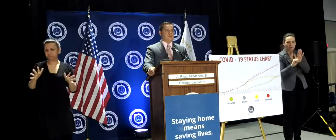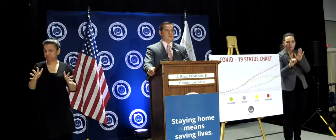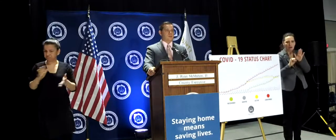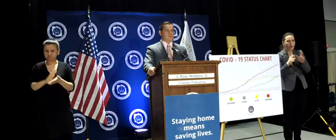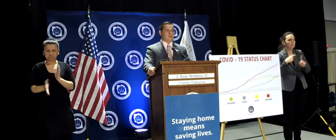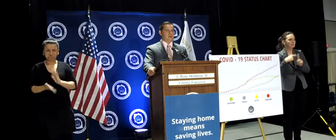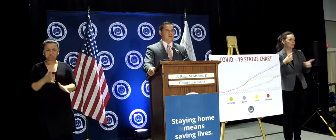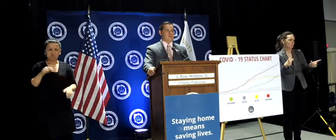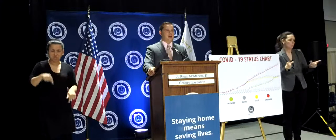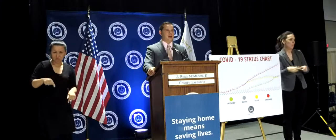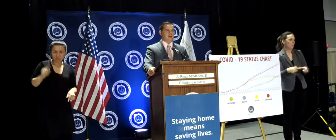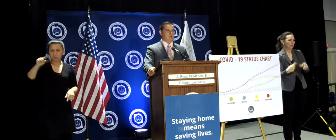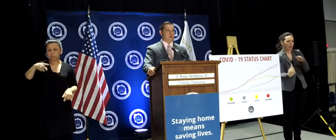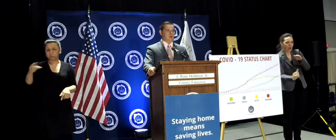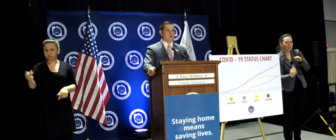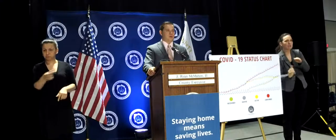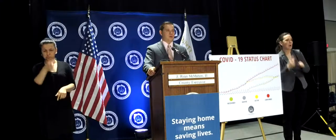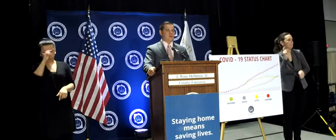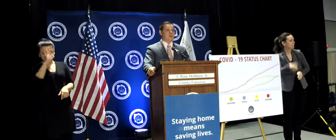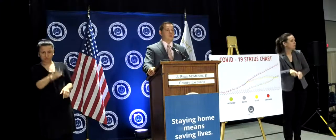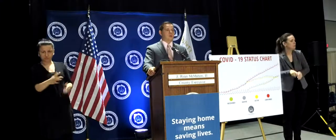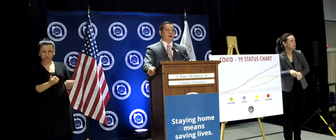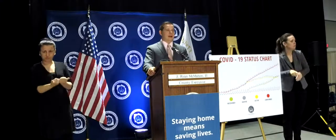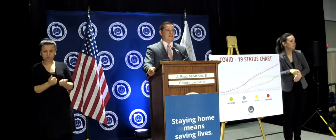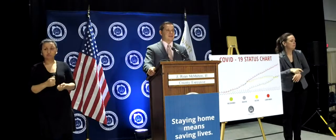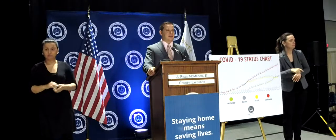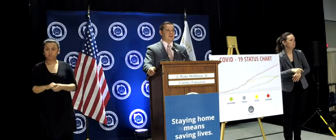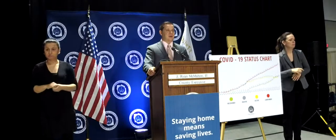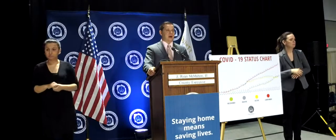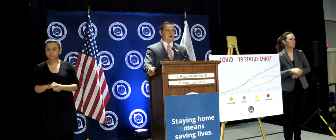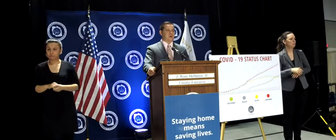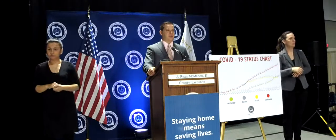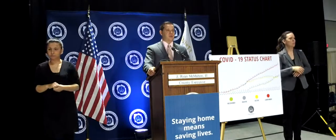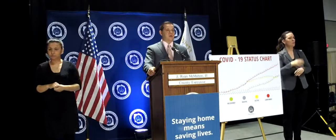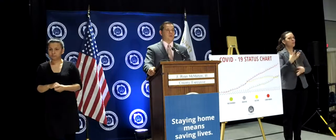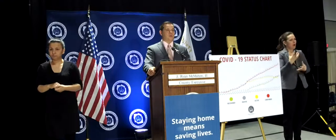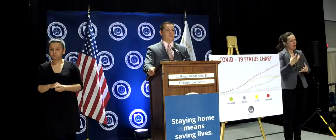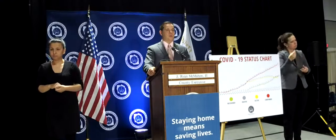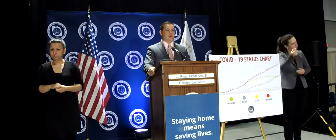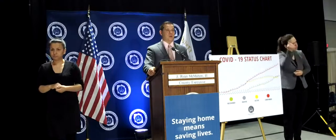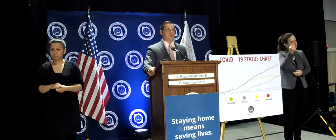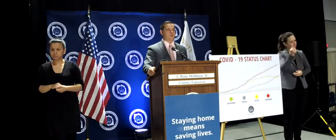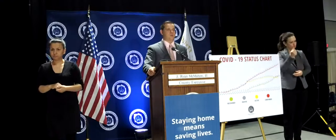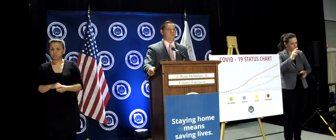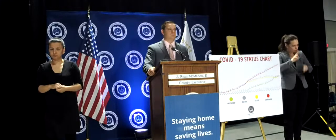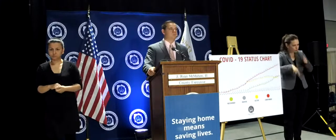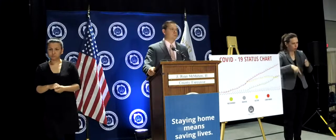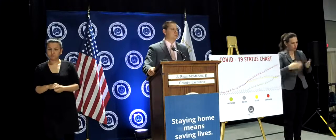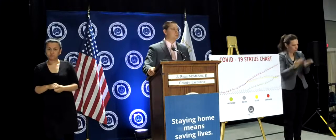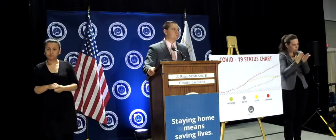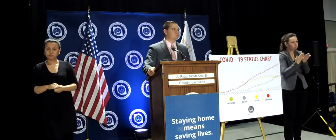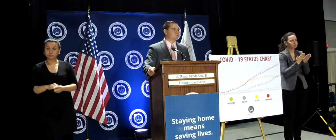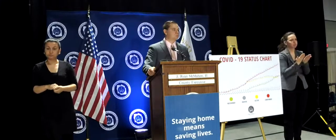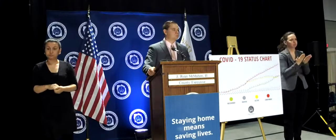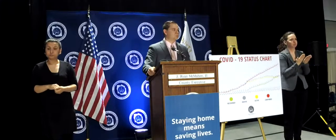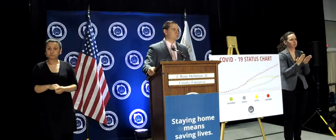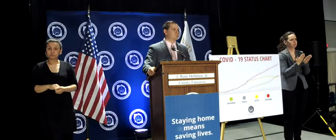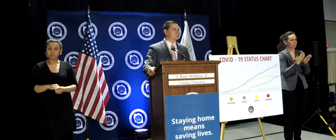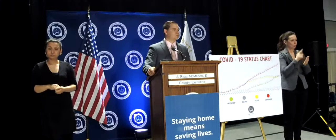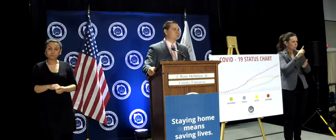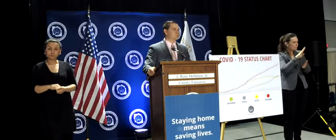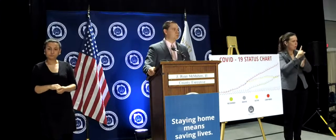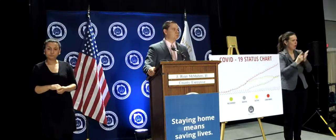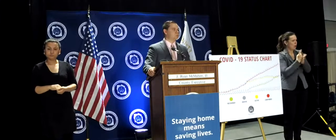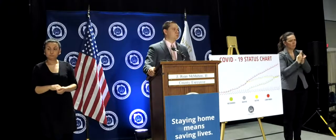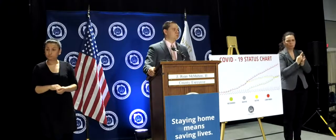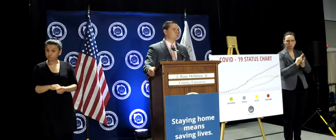isolate, fact find, and quarantine. We're boxing it in now within 24, 48 hours. You